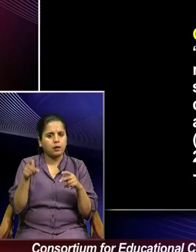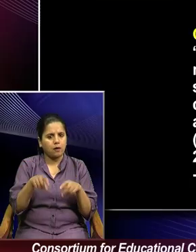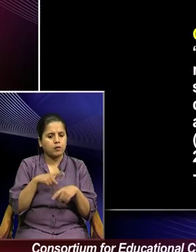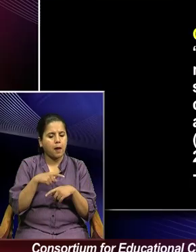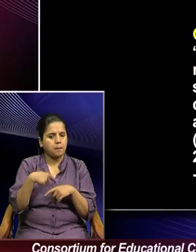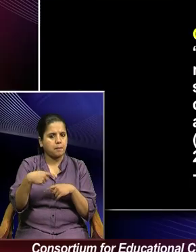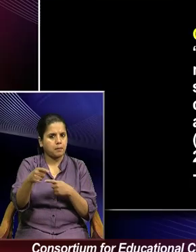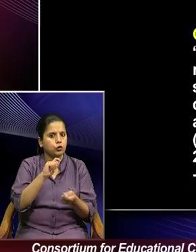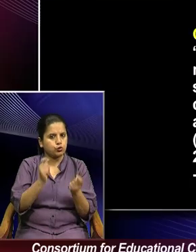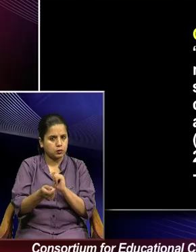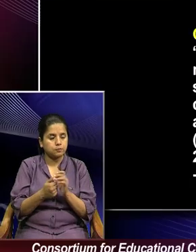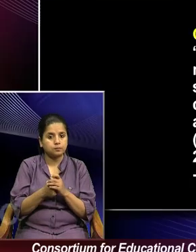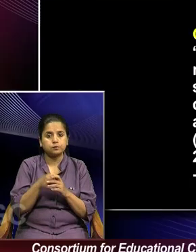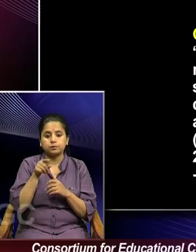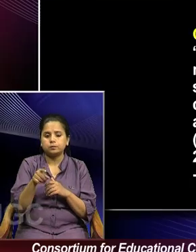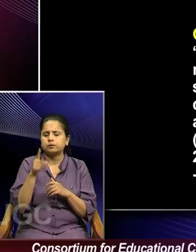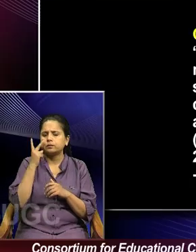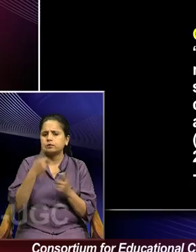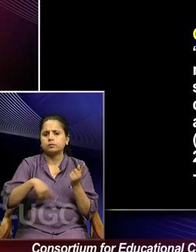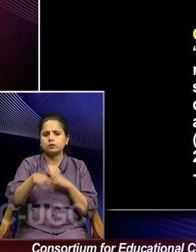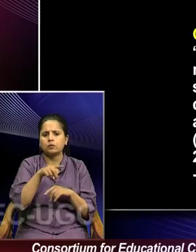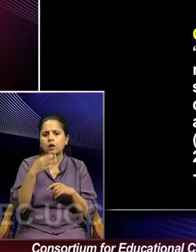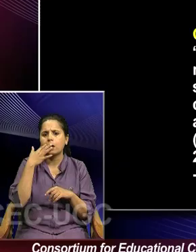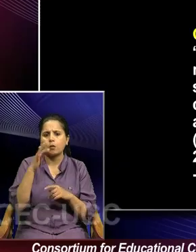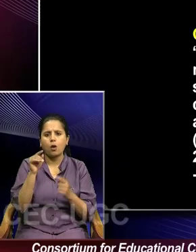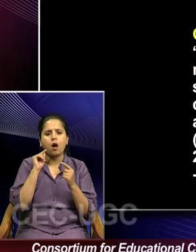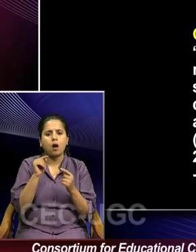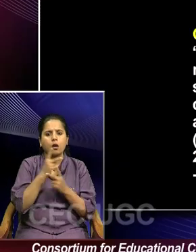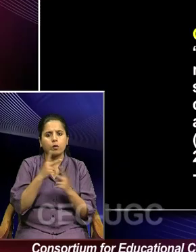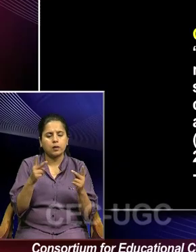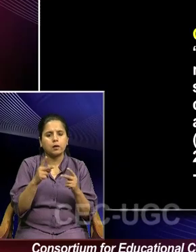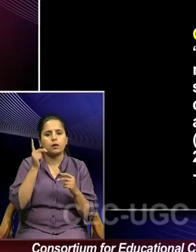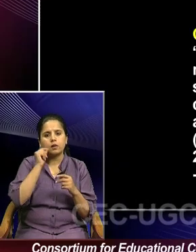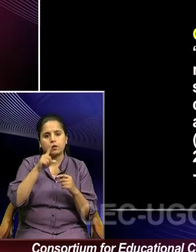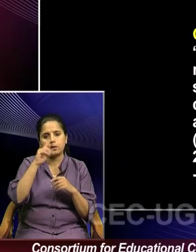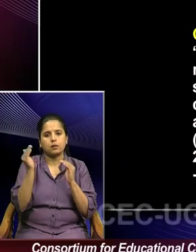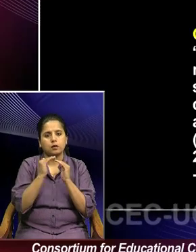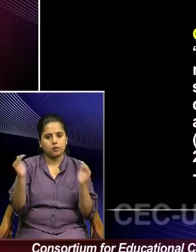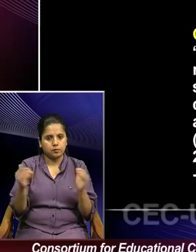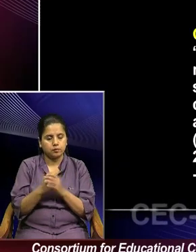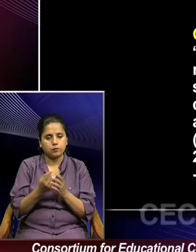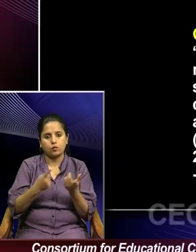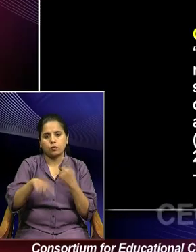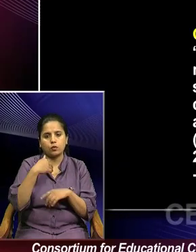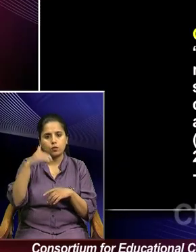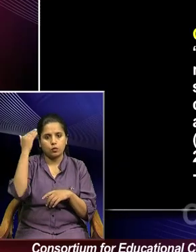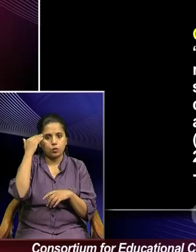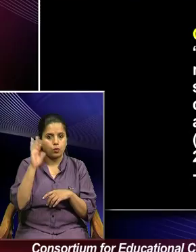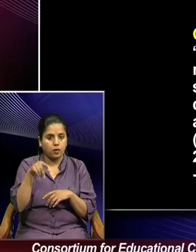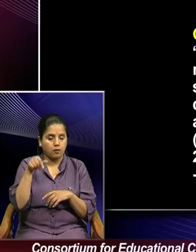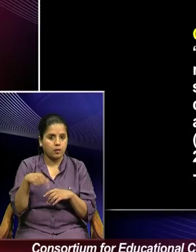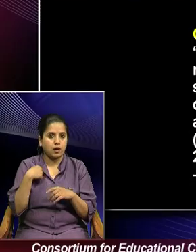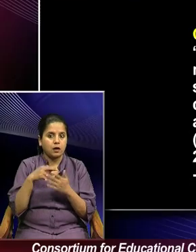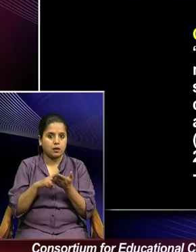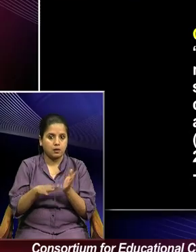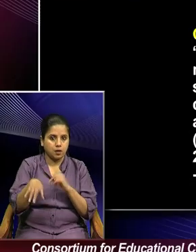time. This put forward the important argument, that is gender equality. Now, we all know that by nature,